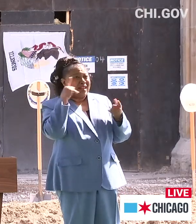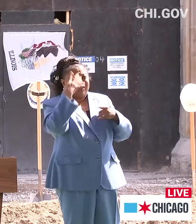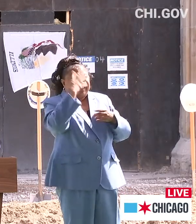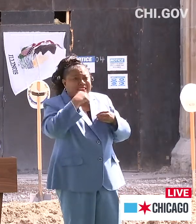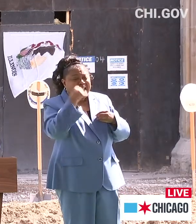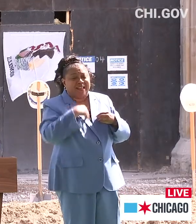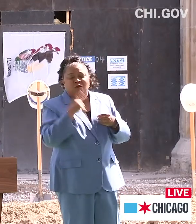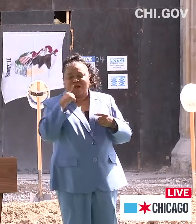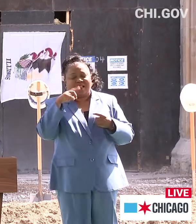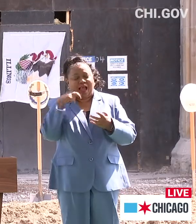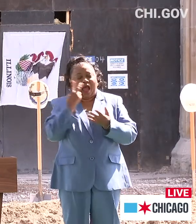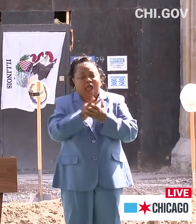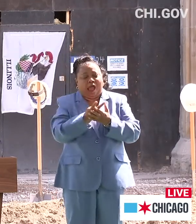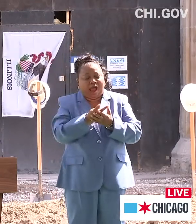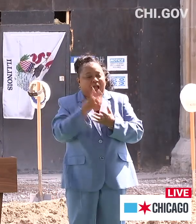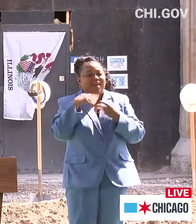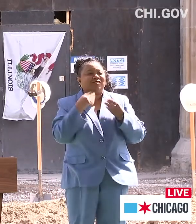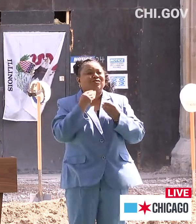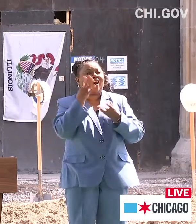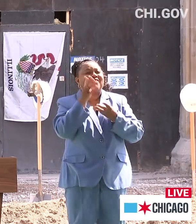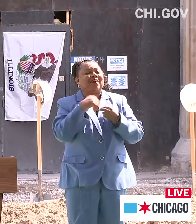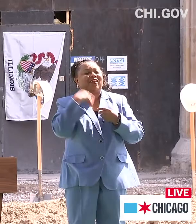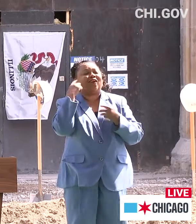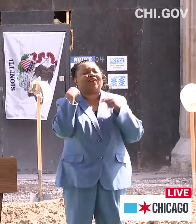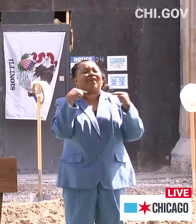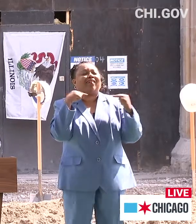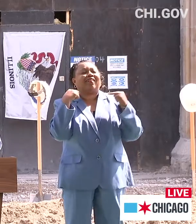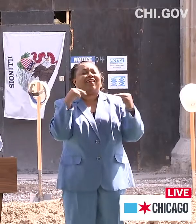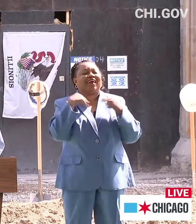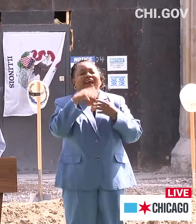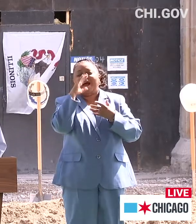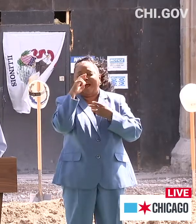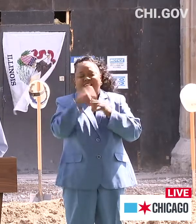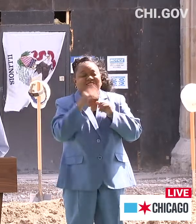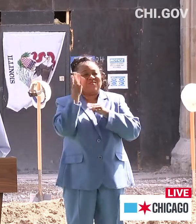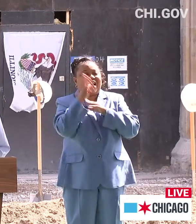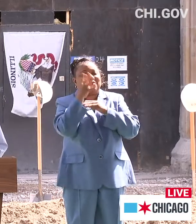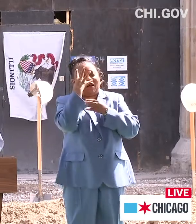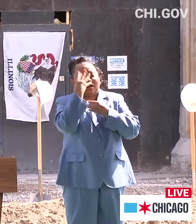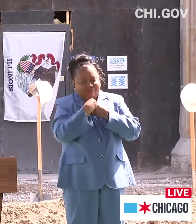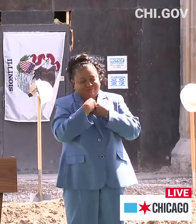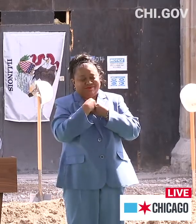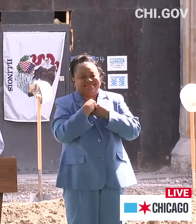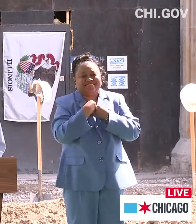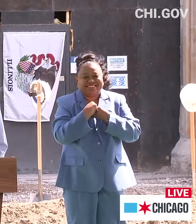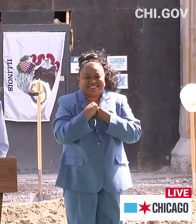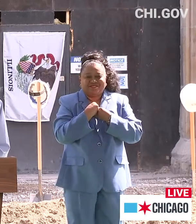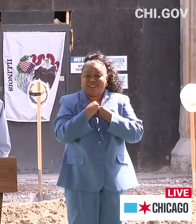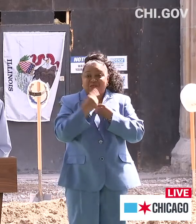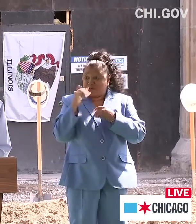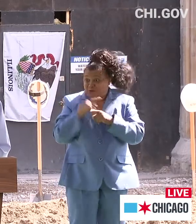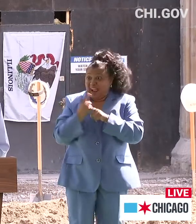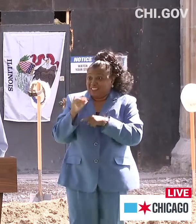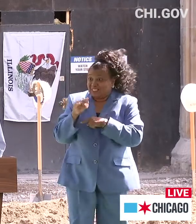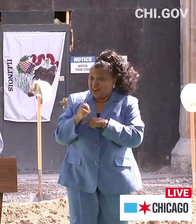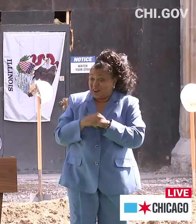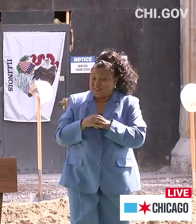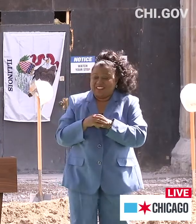to sleep. Well, I hit that soft mattress and I heard that clickety-clack and I lasted about 5 minutes. Right, Joe?